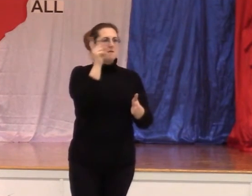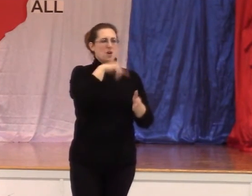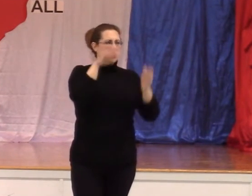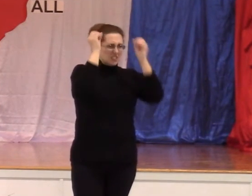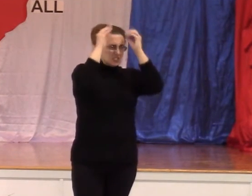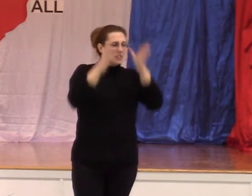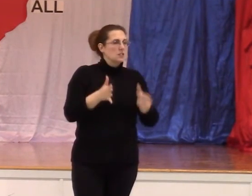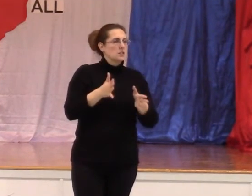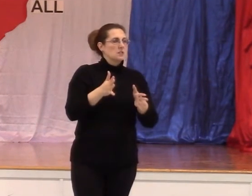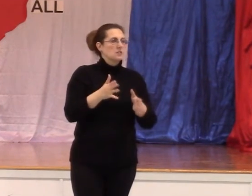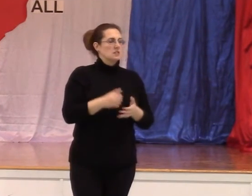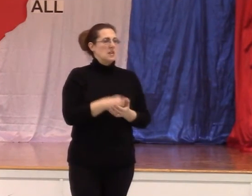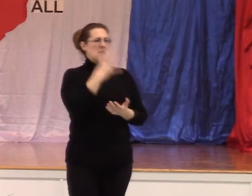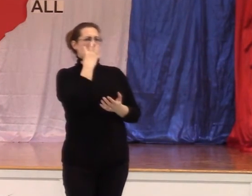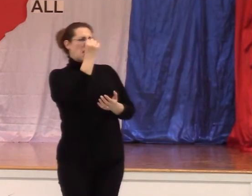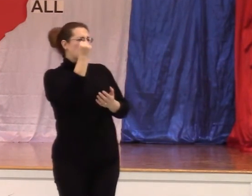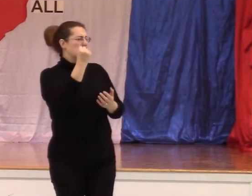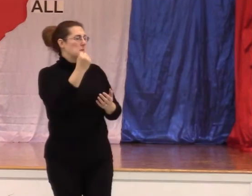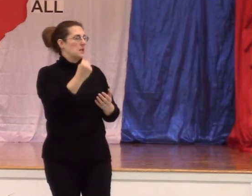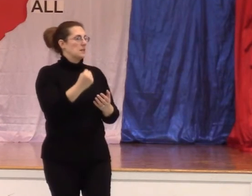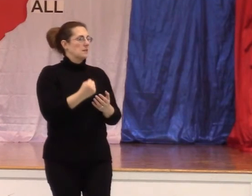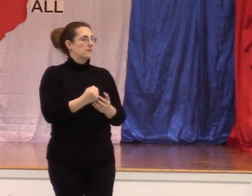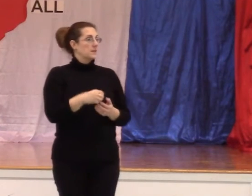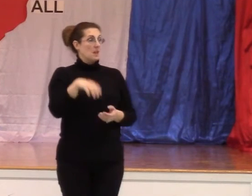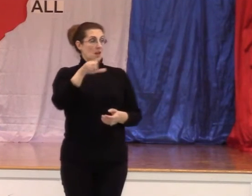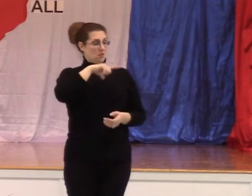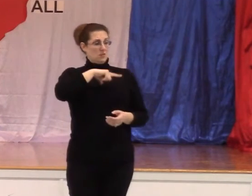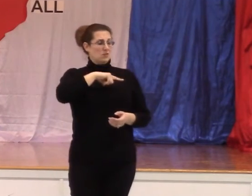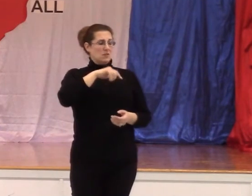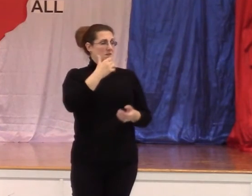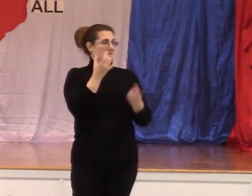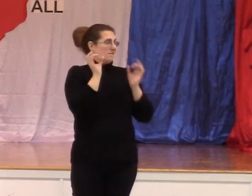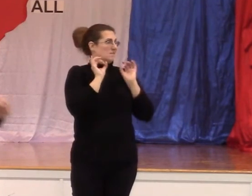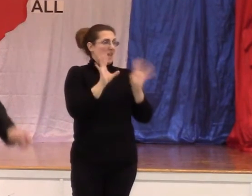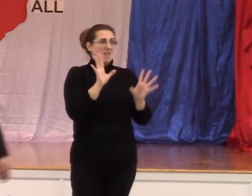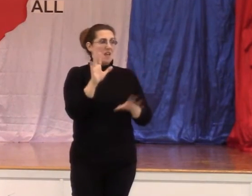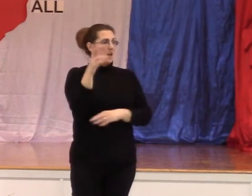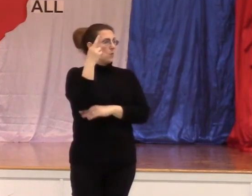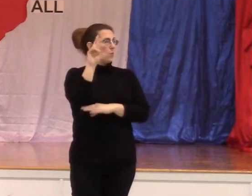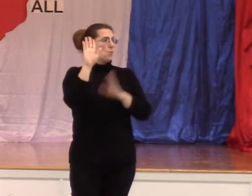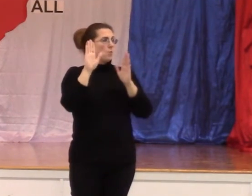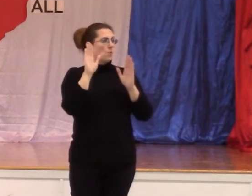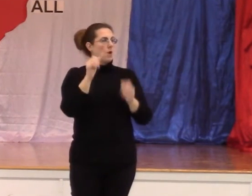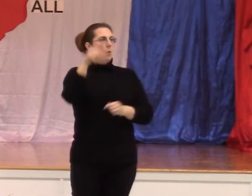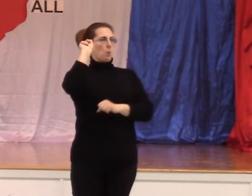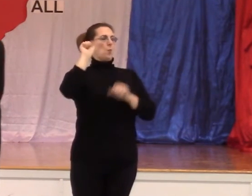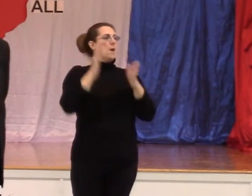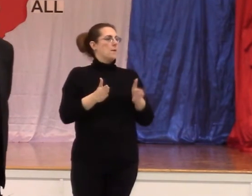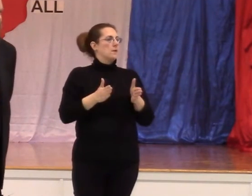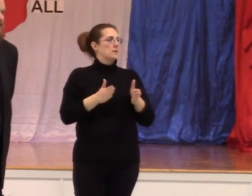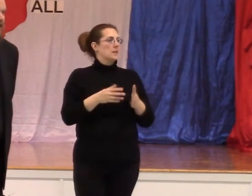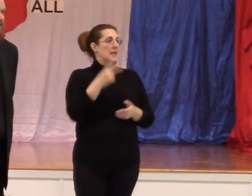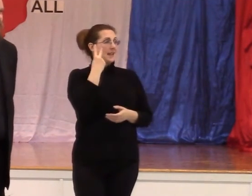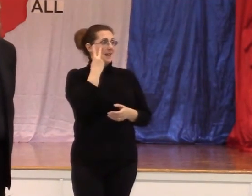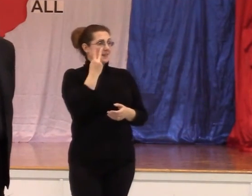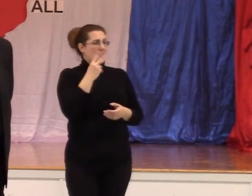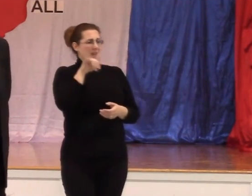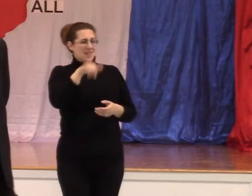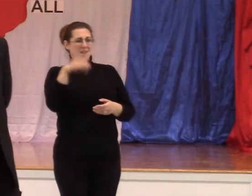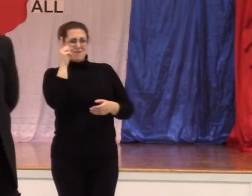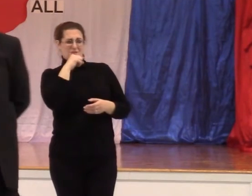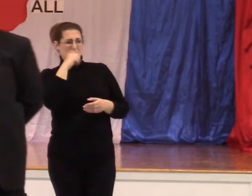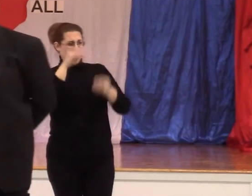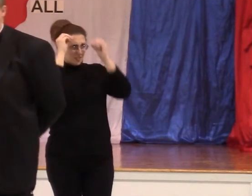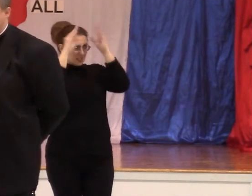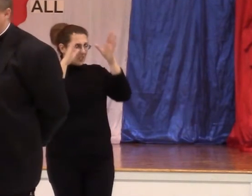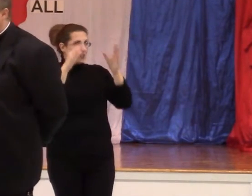Luther did not like a rebel. He did not. He viewed even so much as this kind of false teaching,